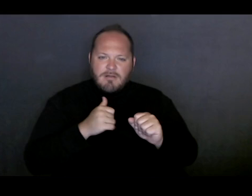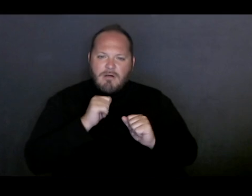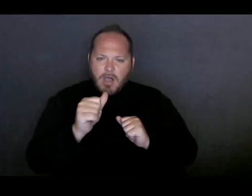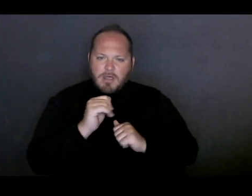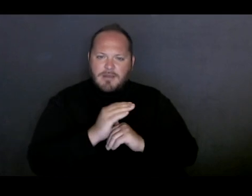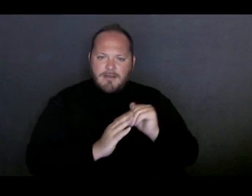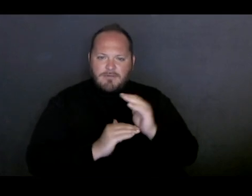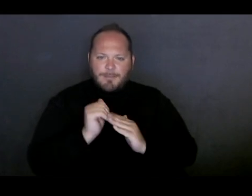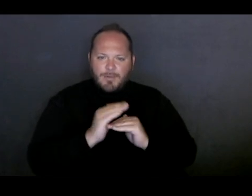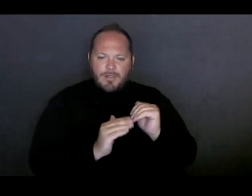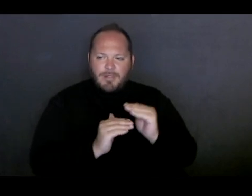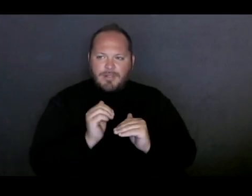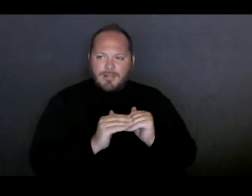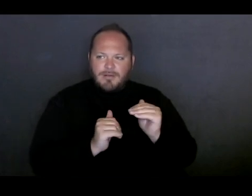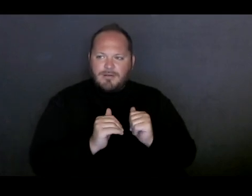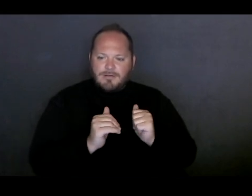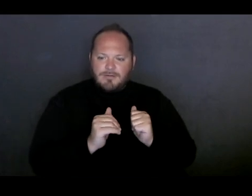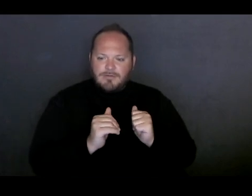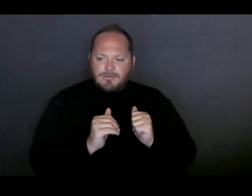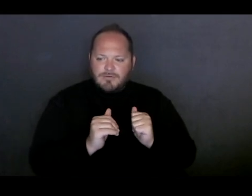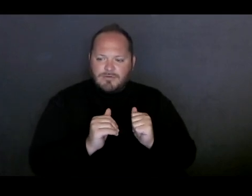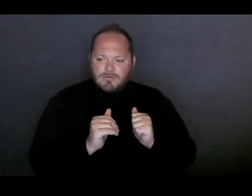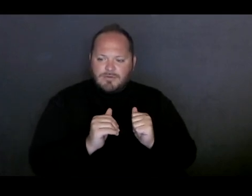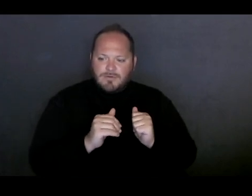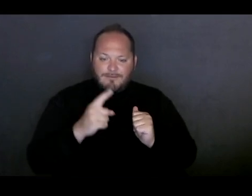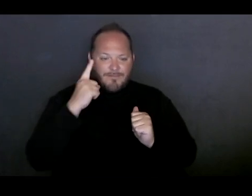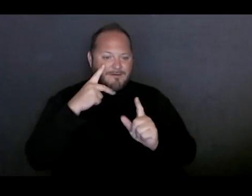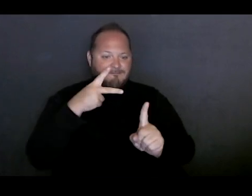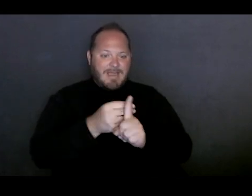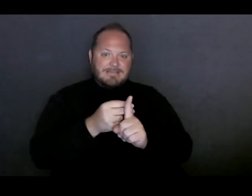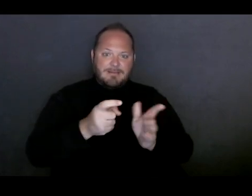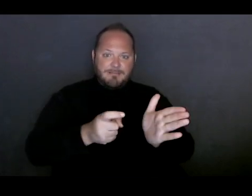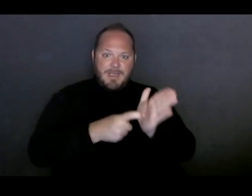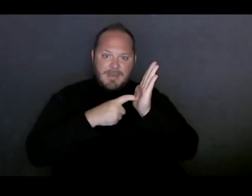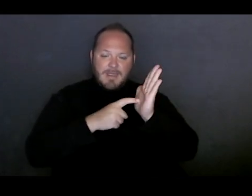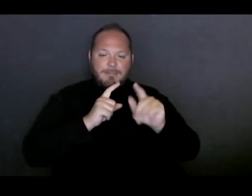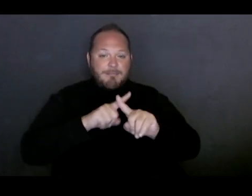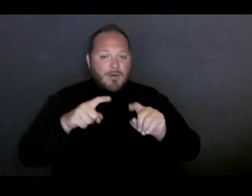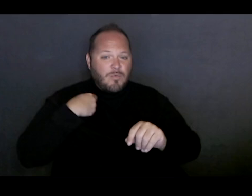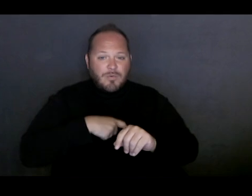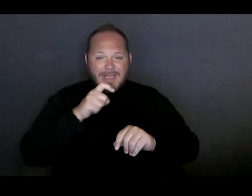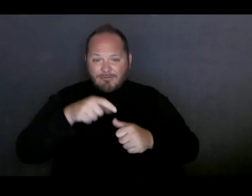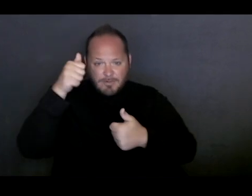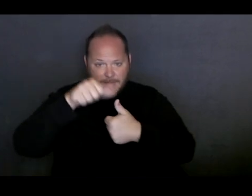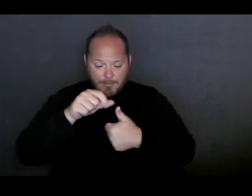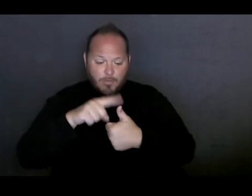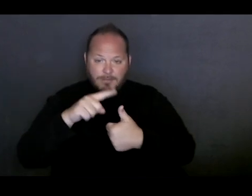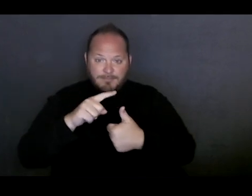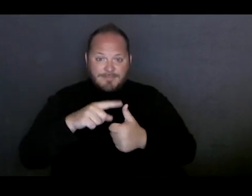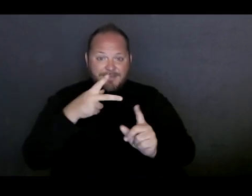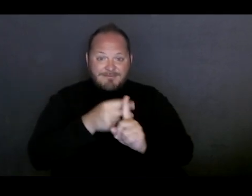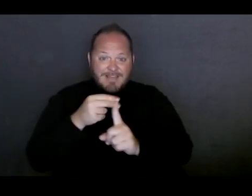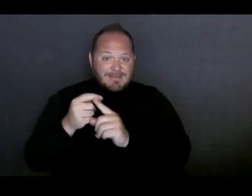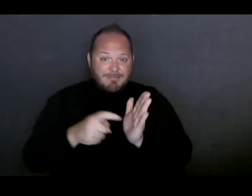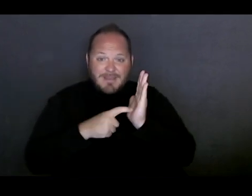vaccine mandate, but I think one, we have to remember that vaccine mandates are not new, actually. Every child who enrolls in public